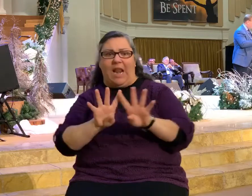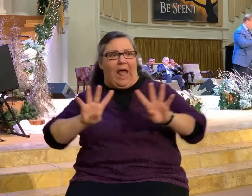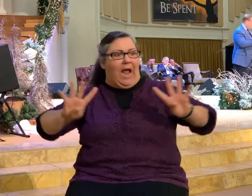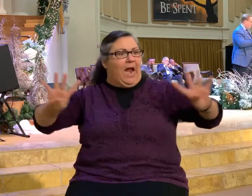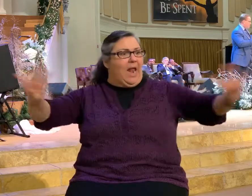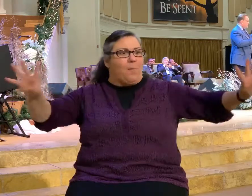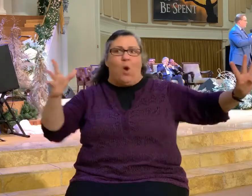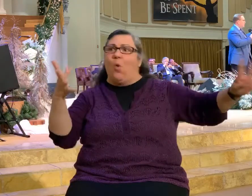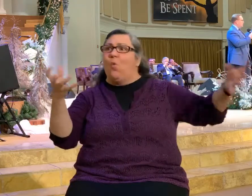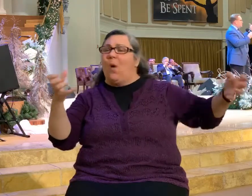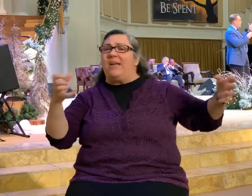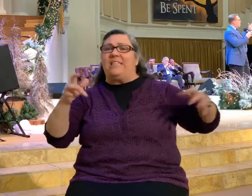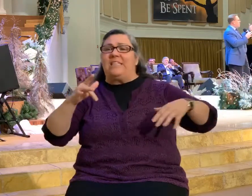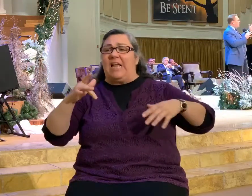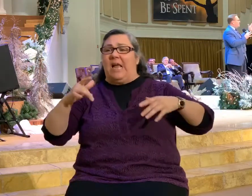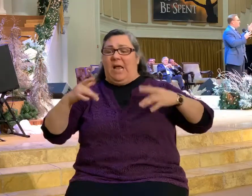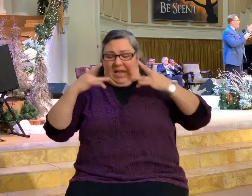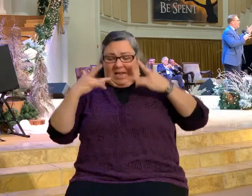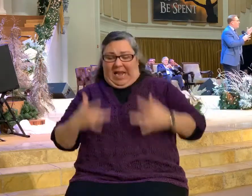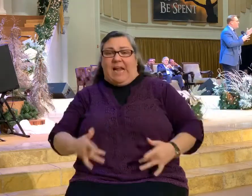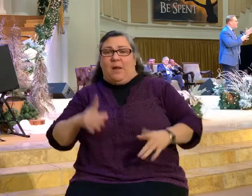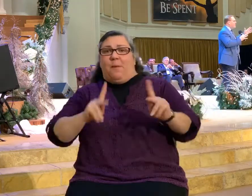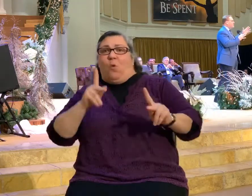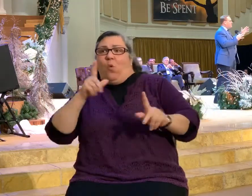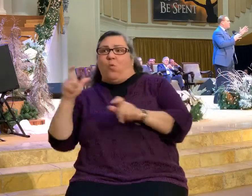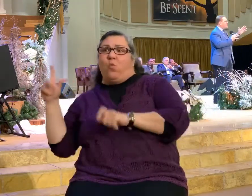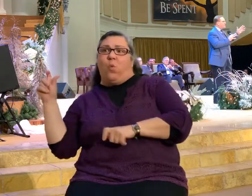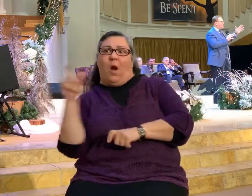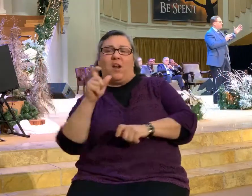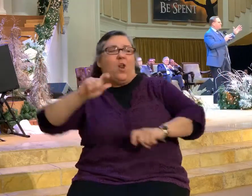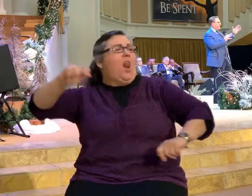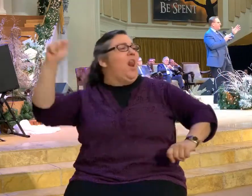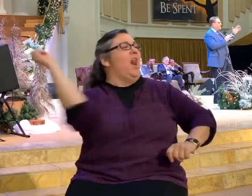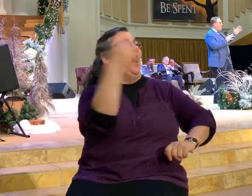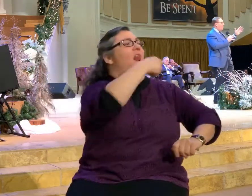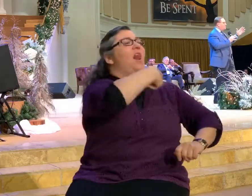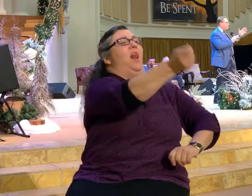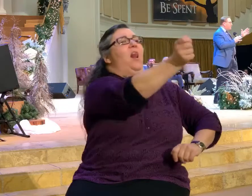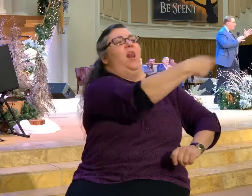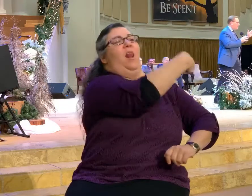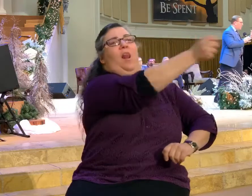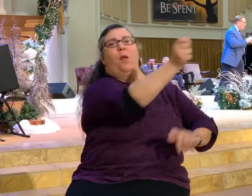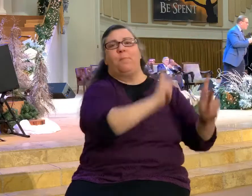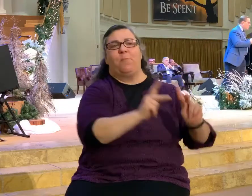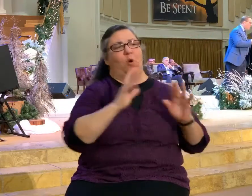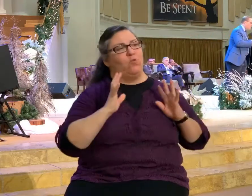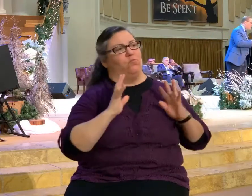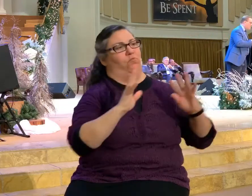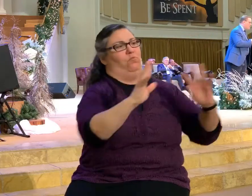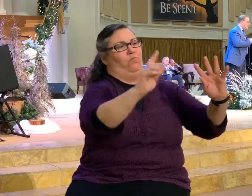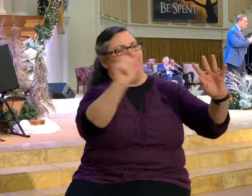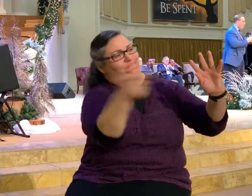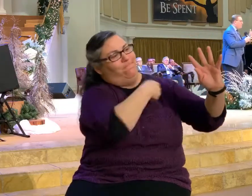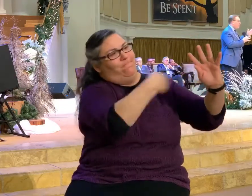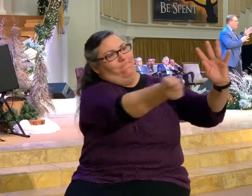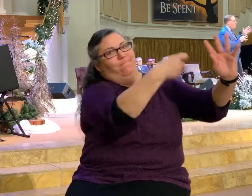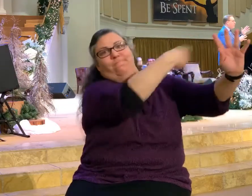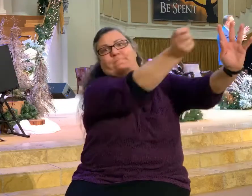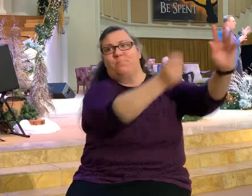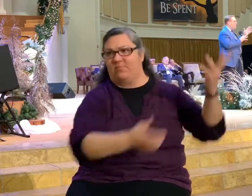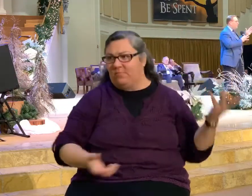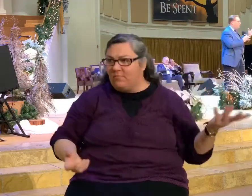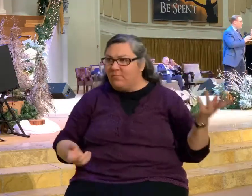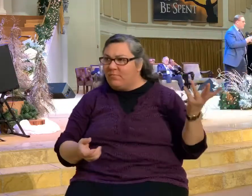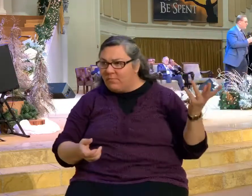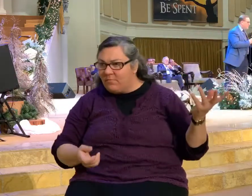naked runners. With one such celebration that Julius Caesar sat and watched, and rose to walk into the temple of Pompeii